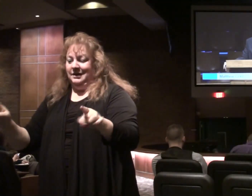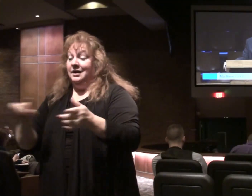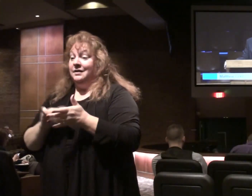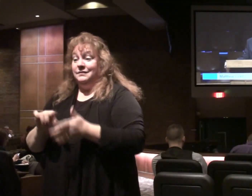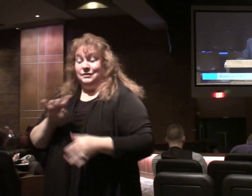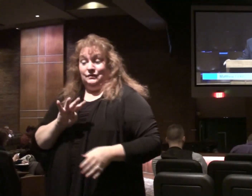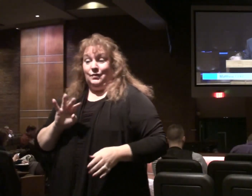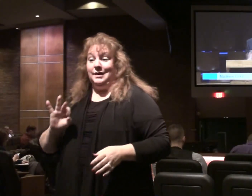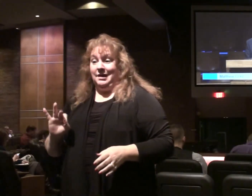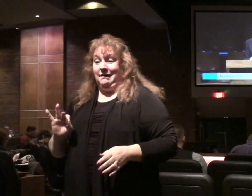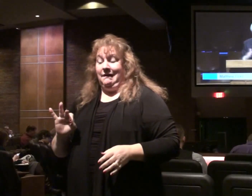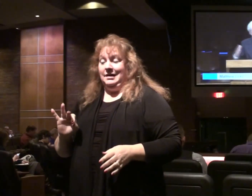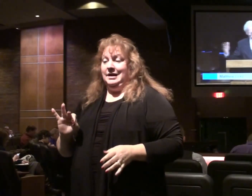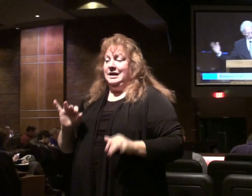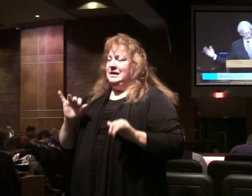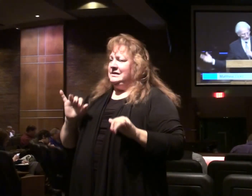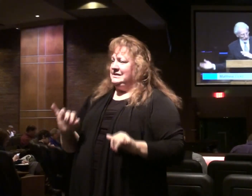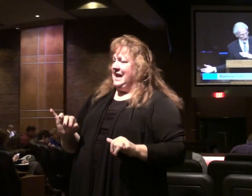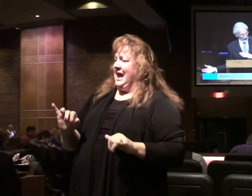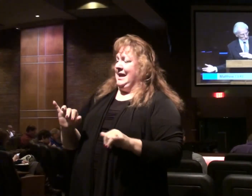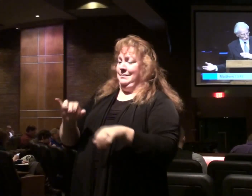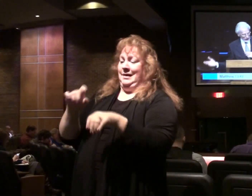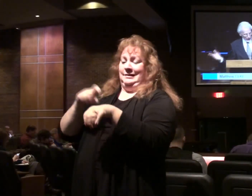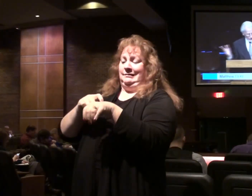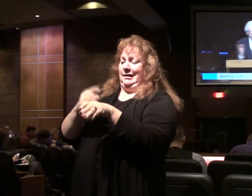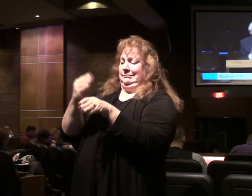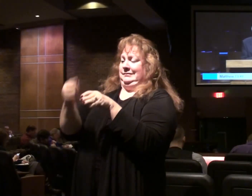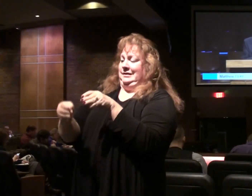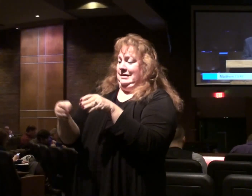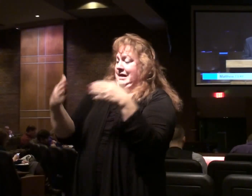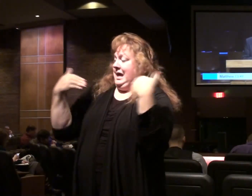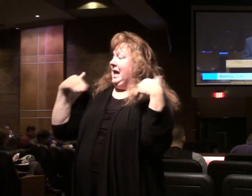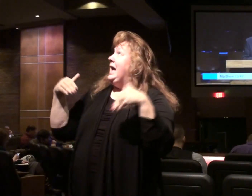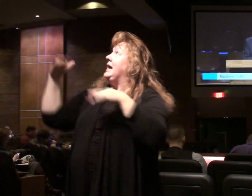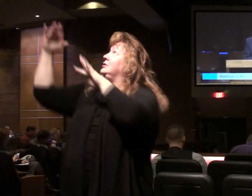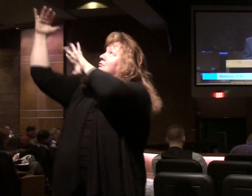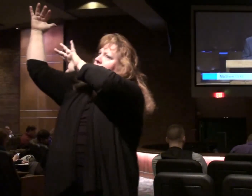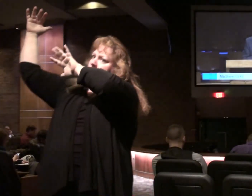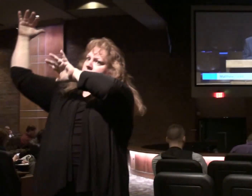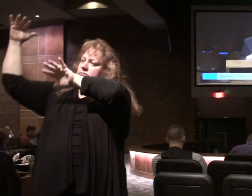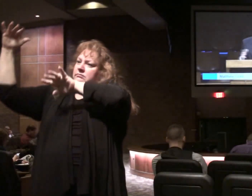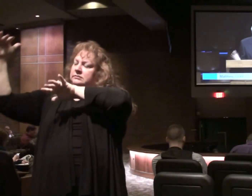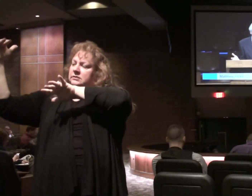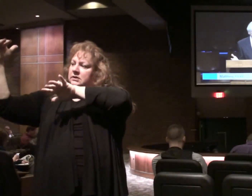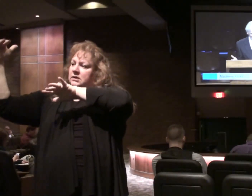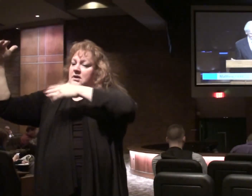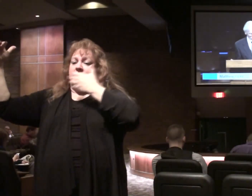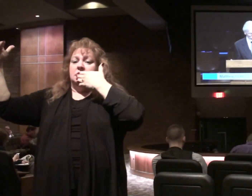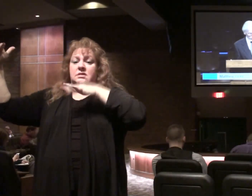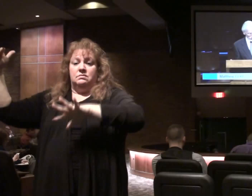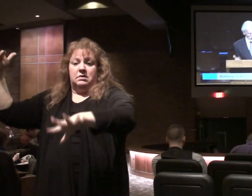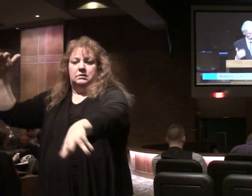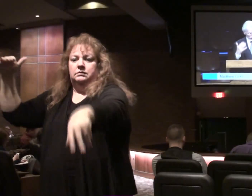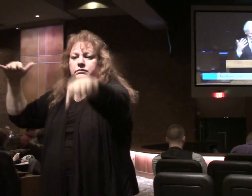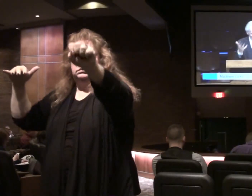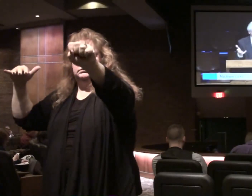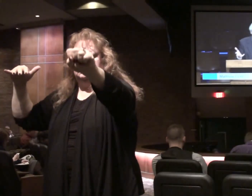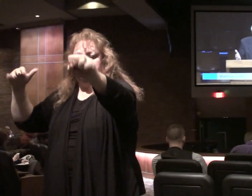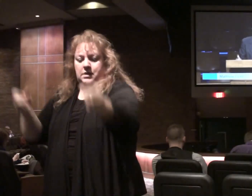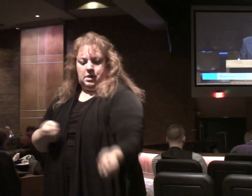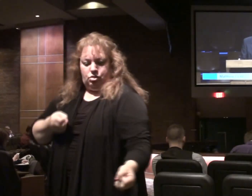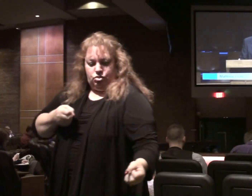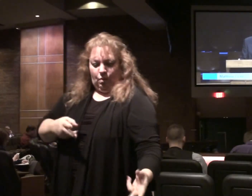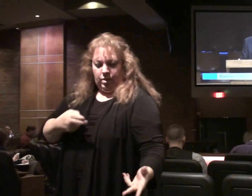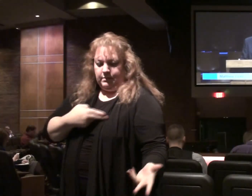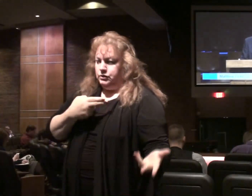Verse 49, so it will be at the end of the age, the angels will come forth, take the wicked from among the righteous, cast them into